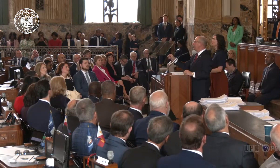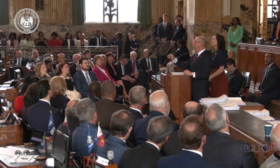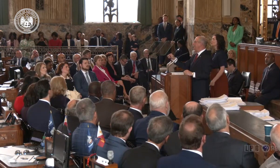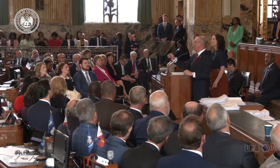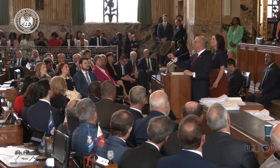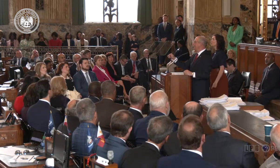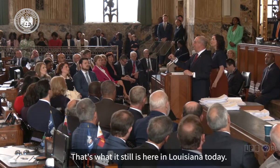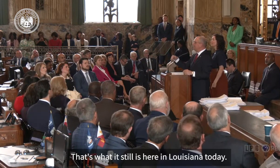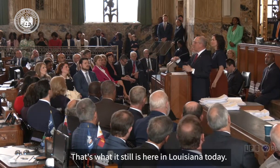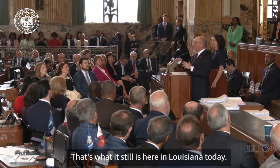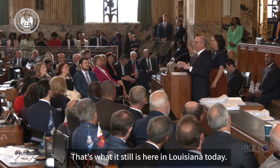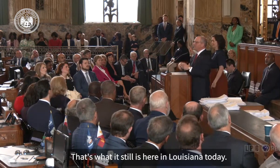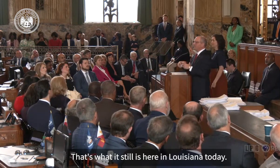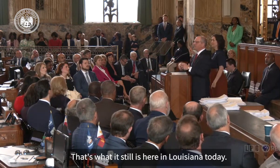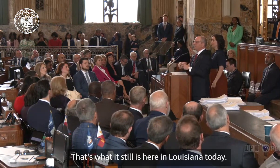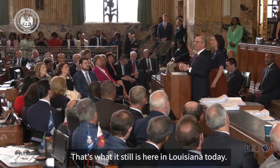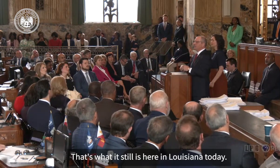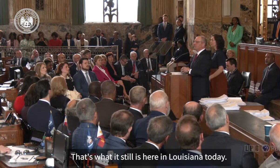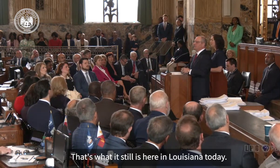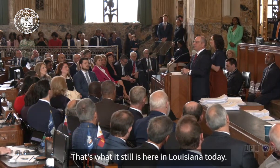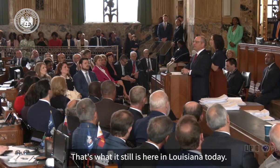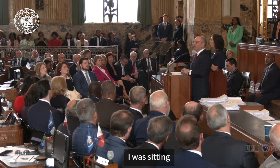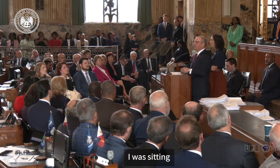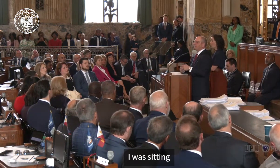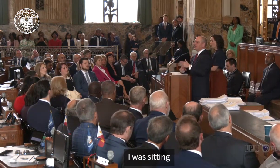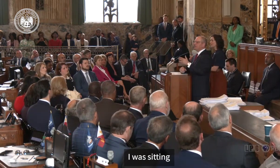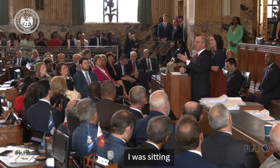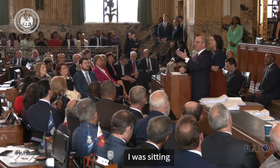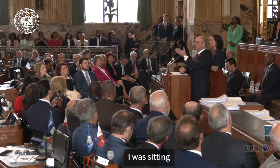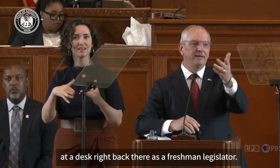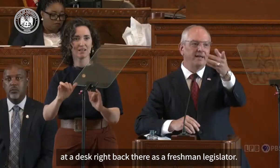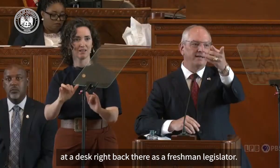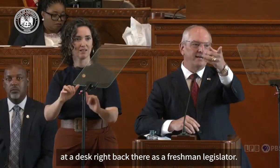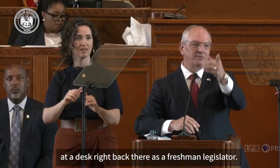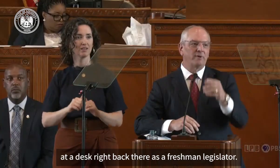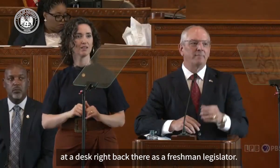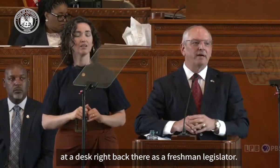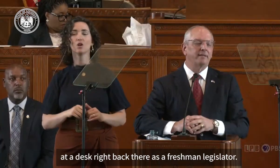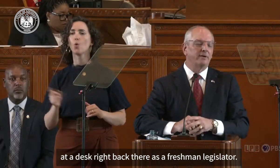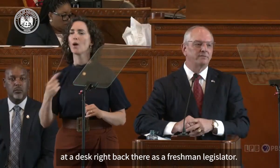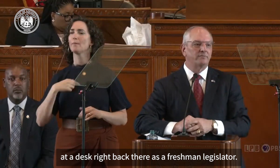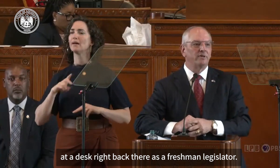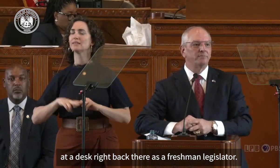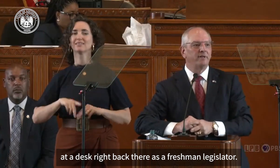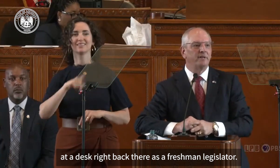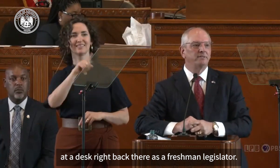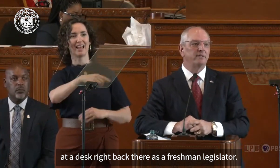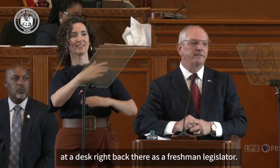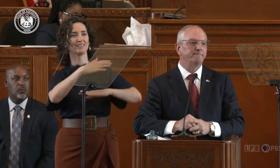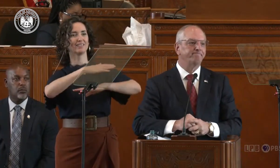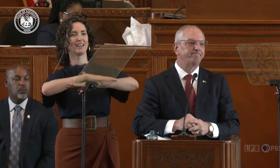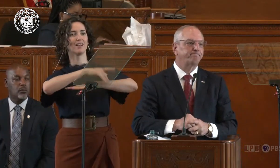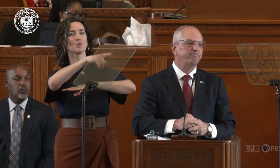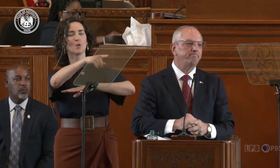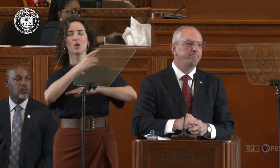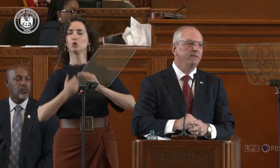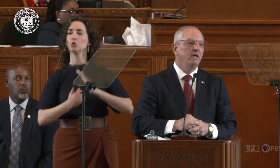2009. That's what it still is here in Louisiana today. I was sitting at a desk right back there as a freshman